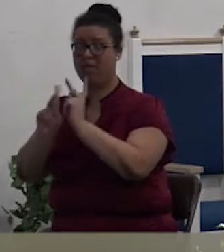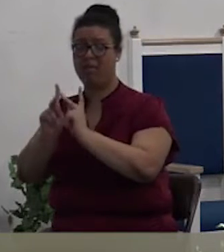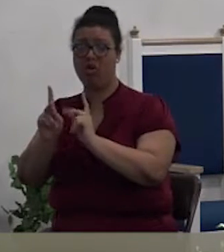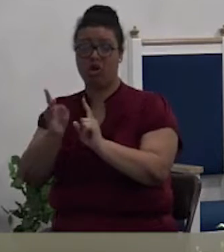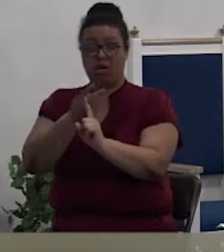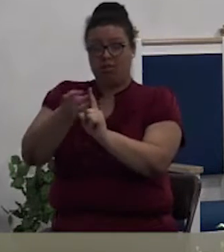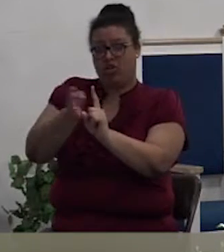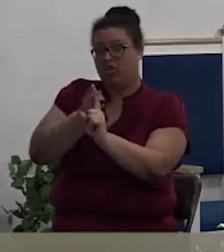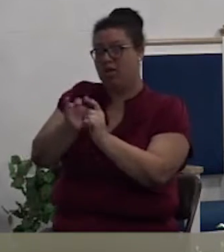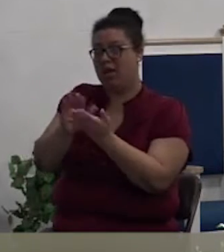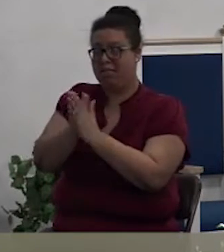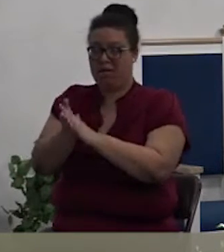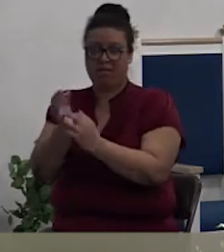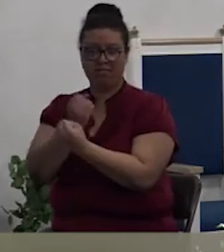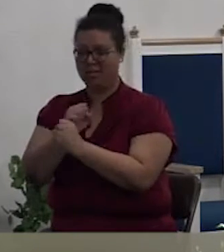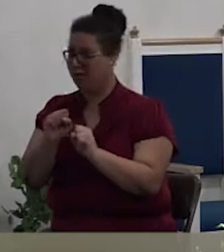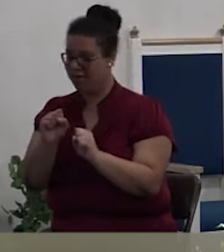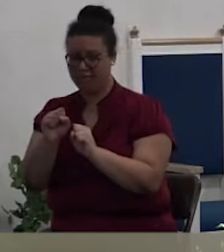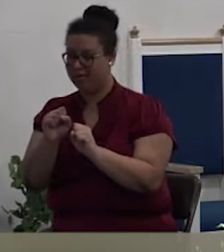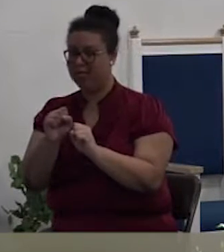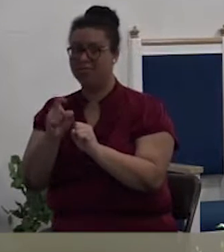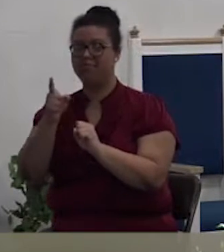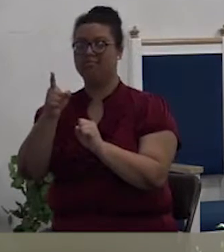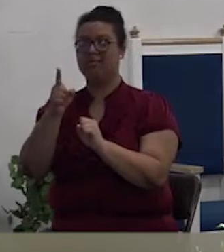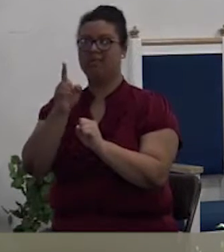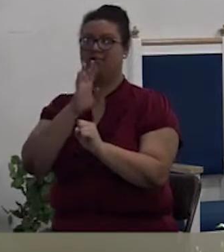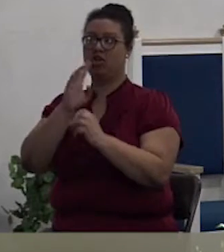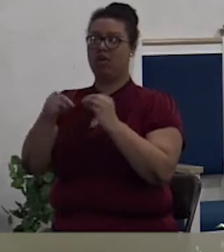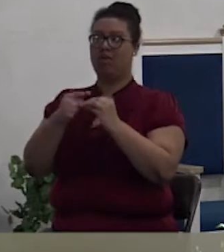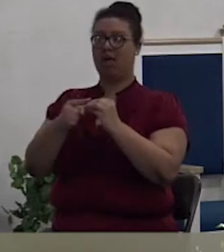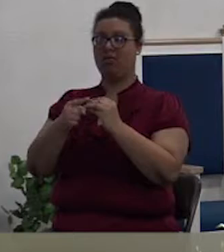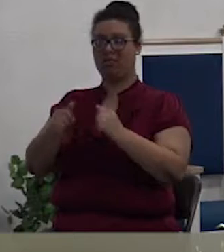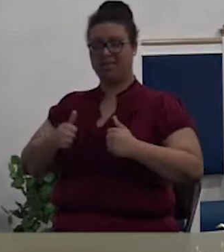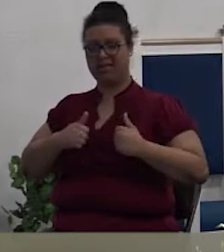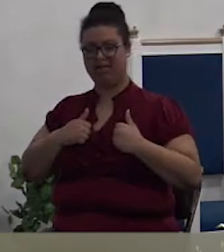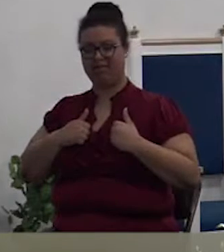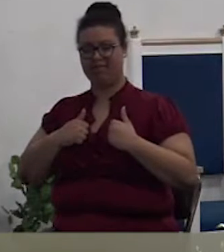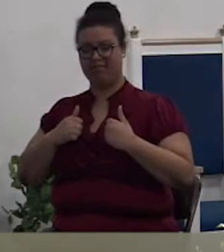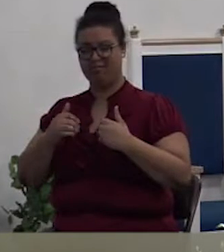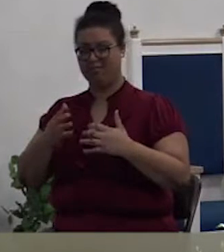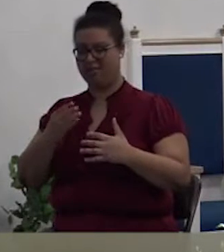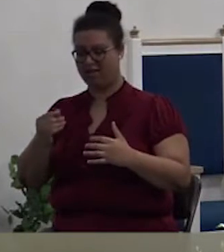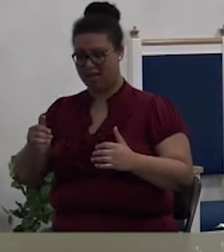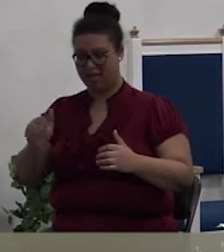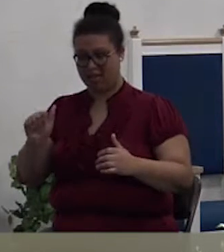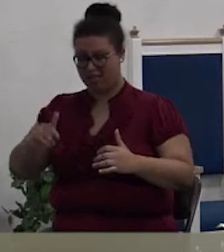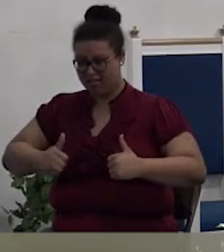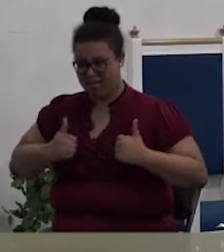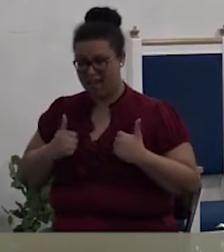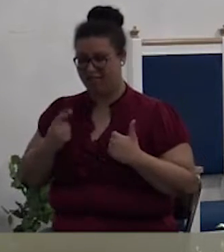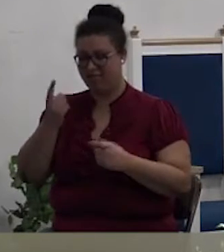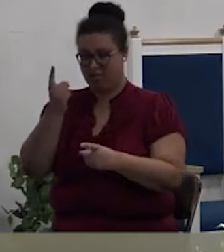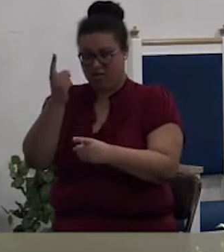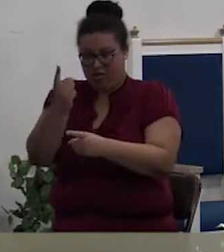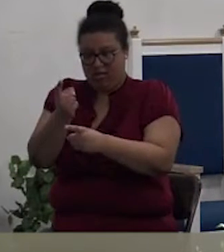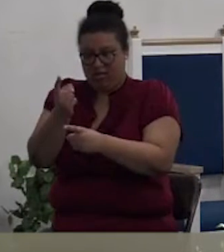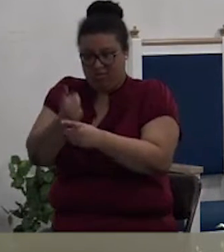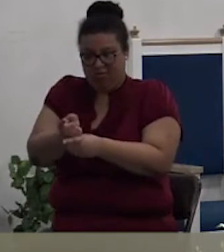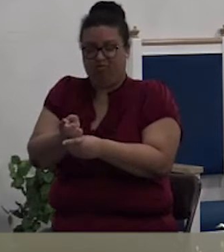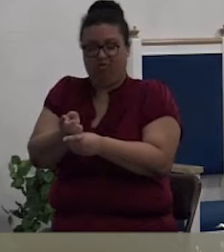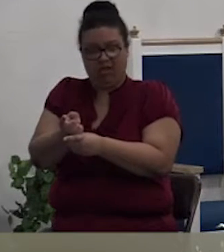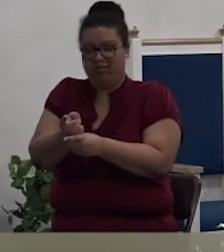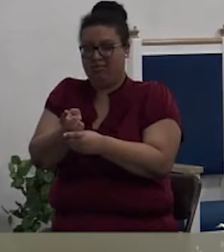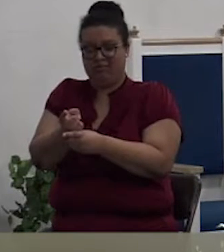He's talking about living a life that is right. That is your confession.